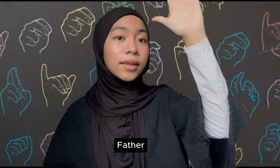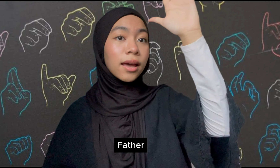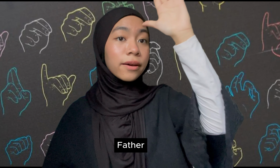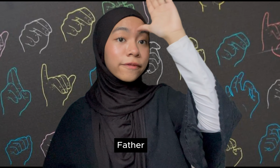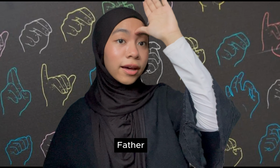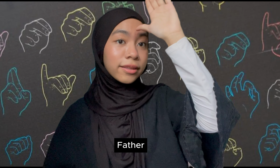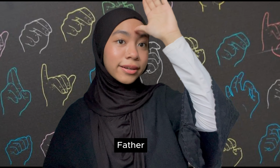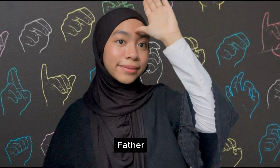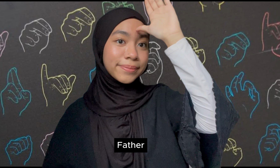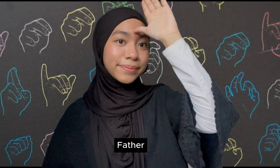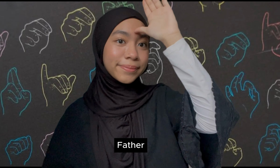Father.